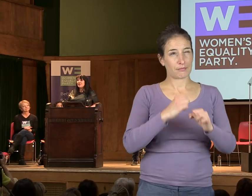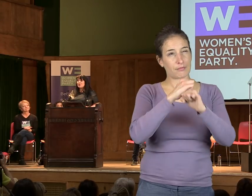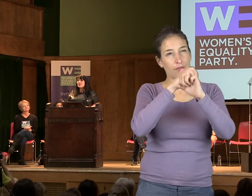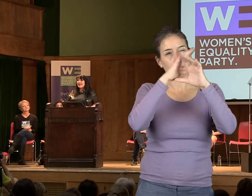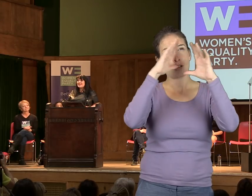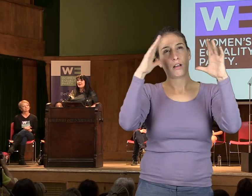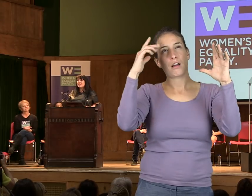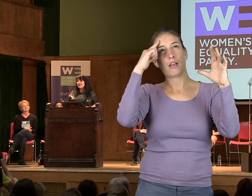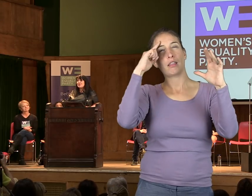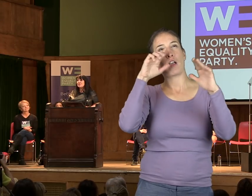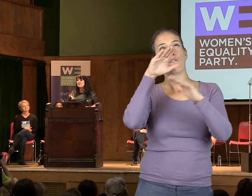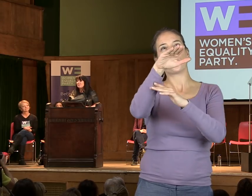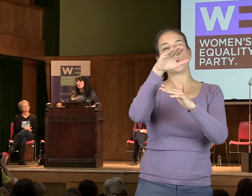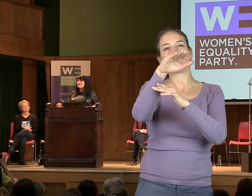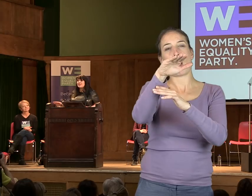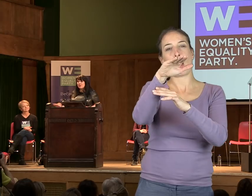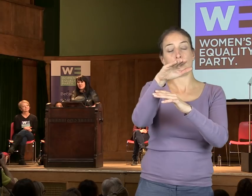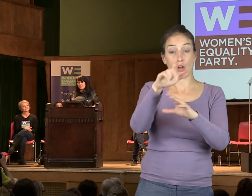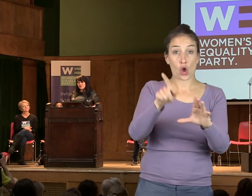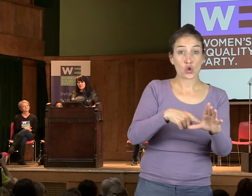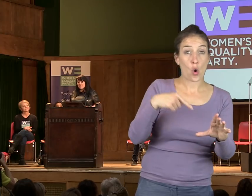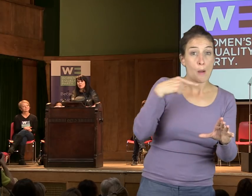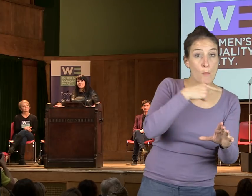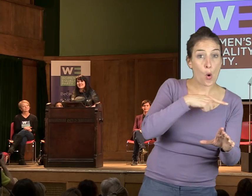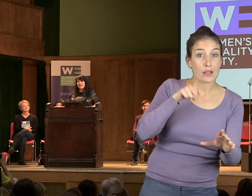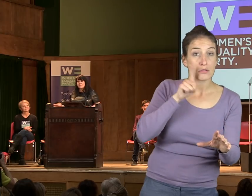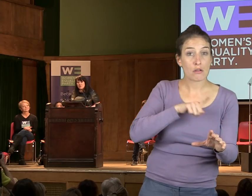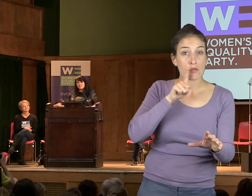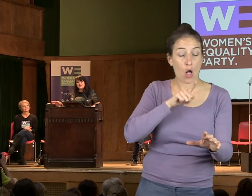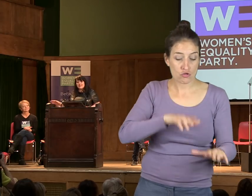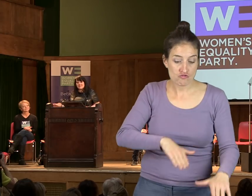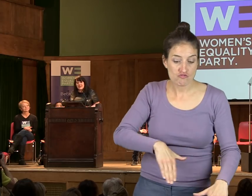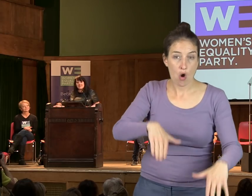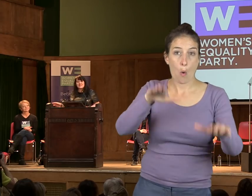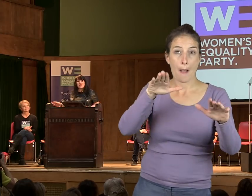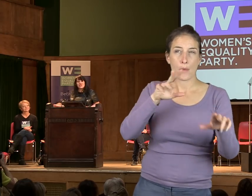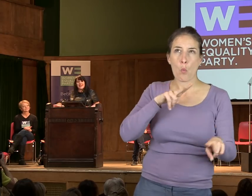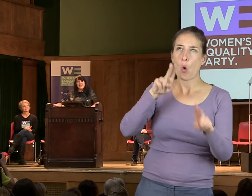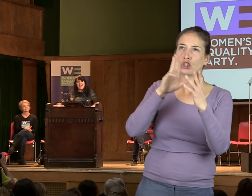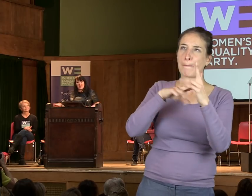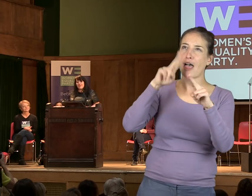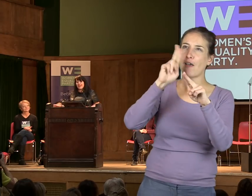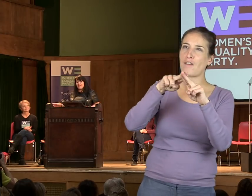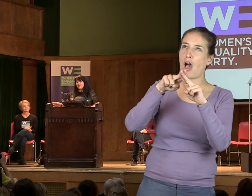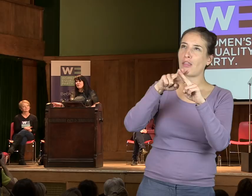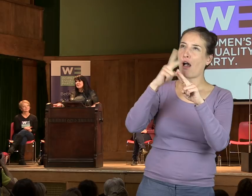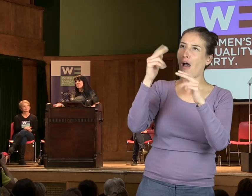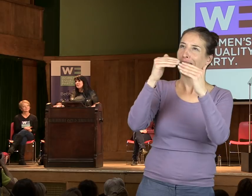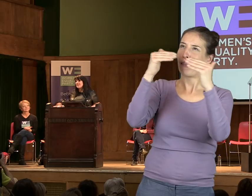Imagine the future expectations of boys and girls who have seen mums and dads share